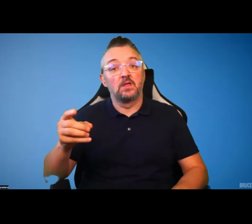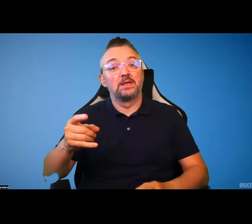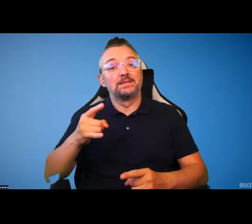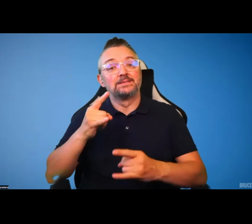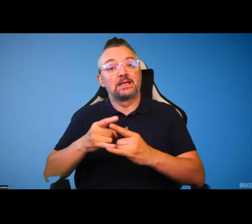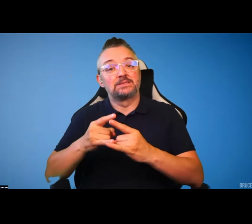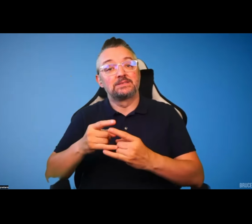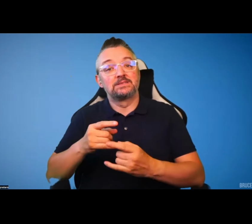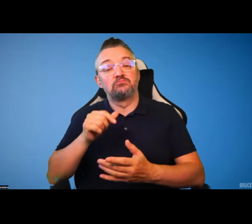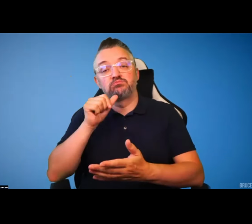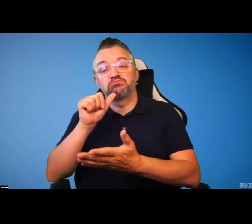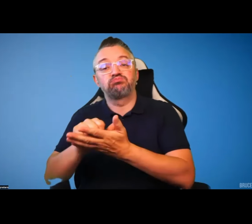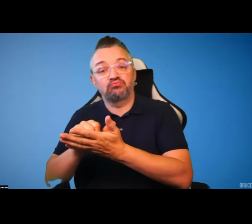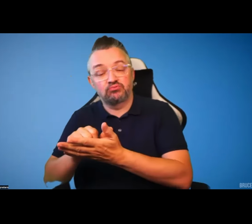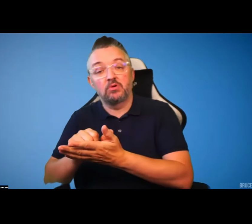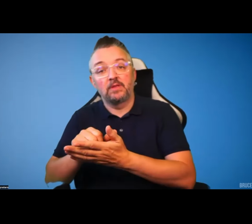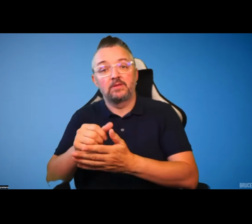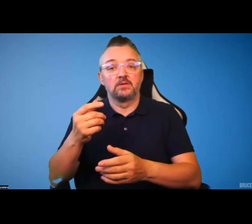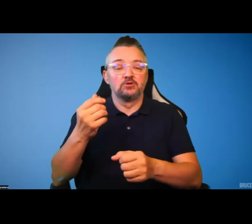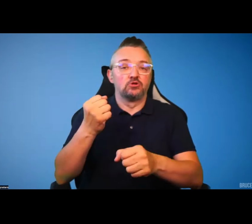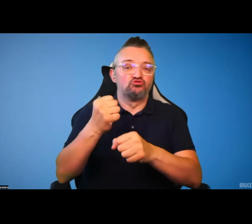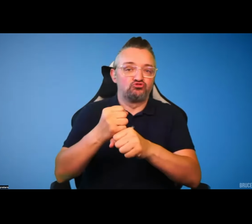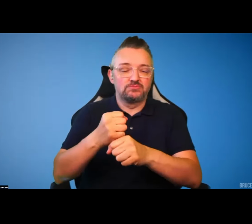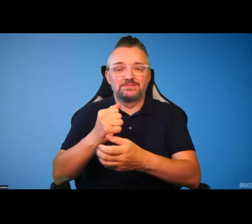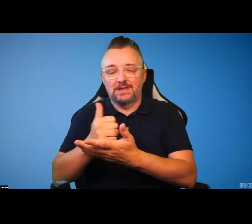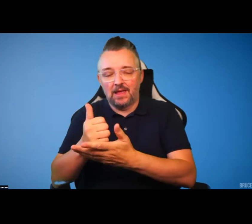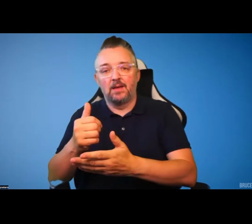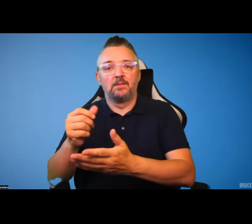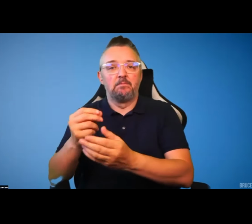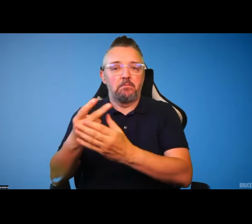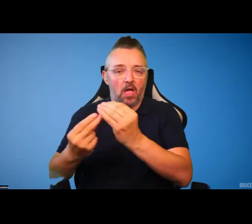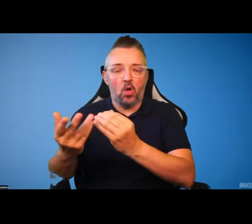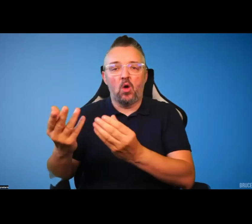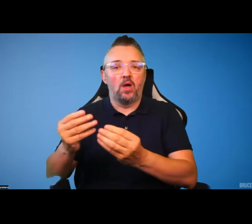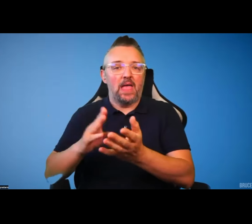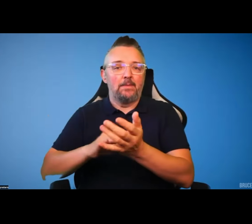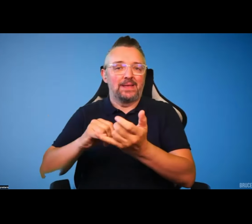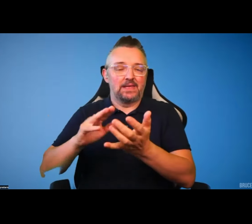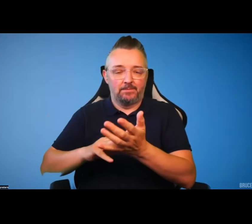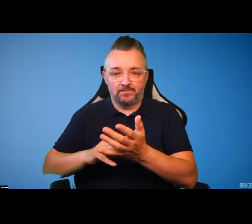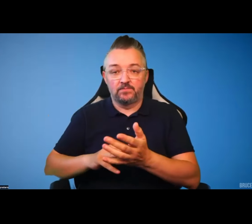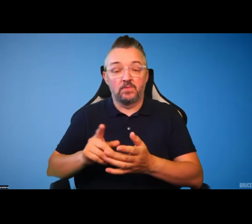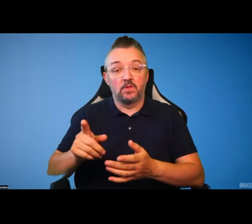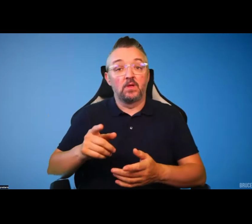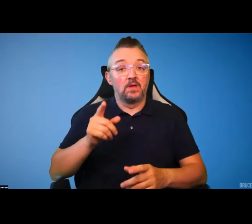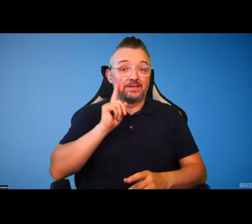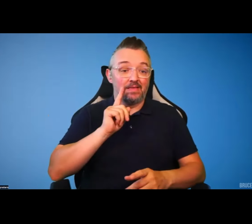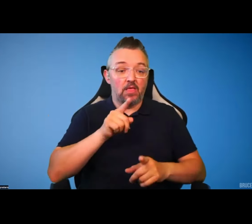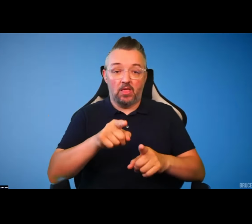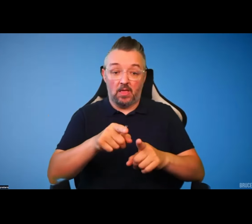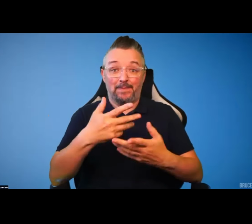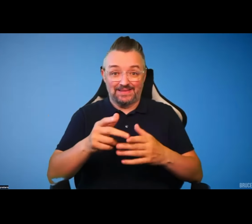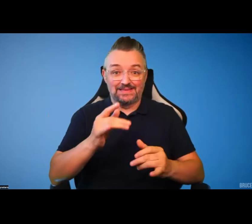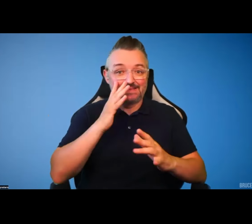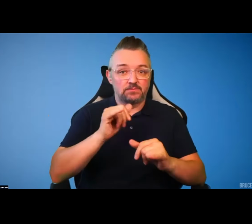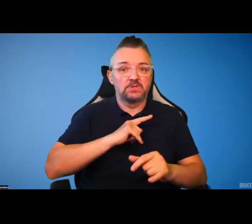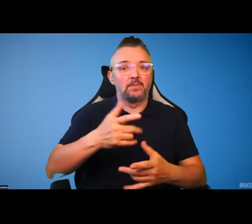known are in GB-MSM. Women and children have been tested for monkeypox, mostly as named contacts,